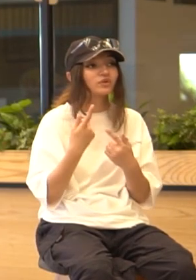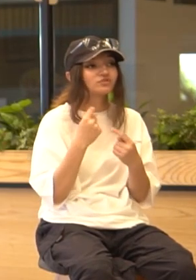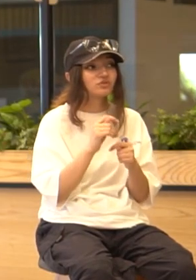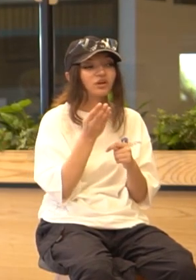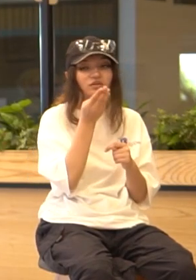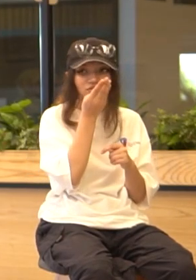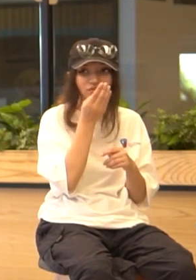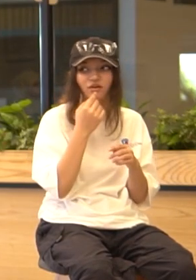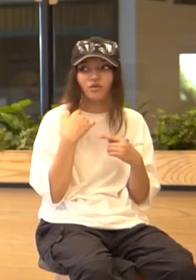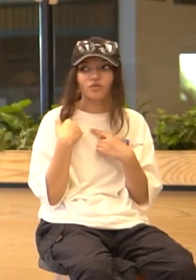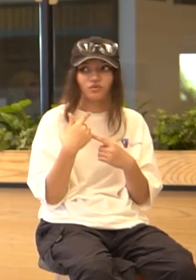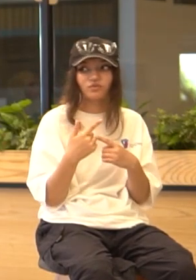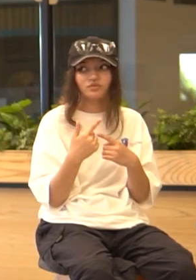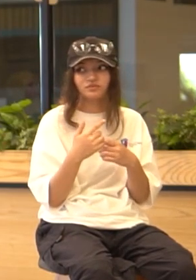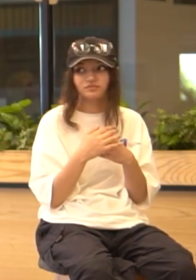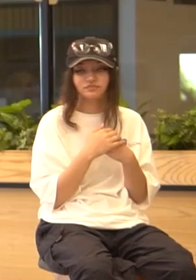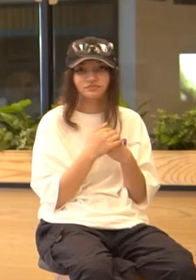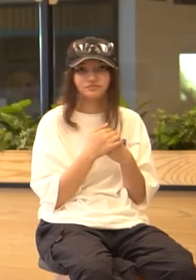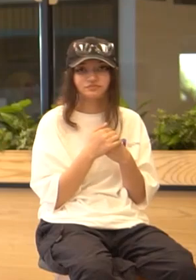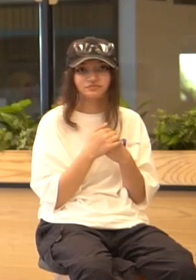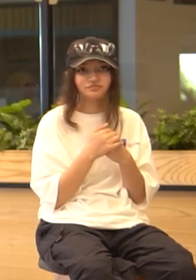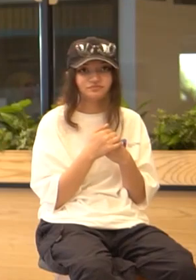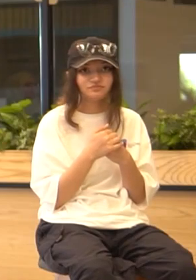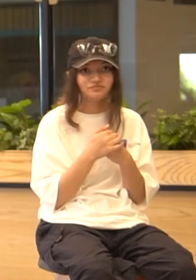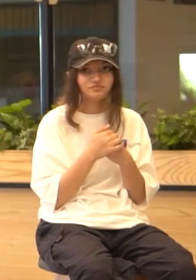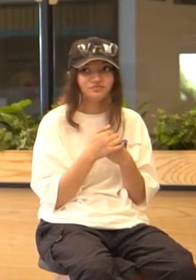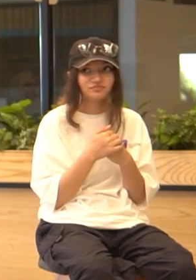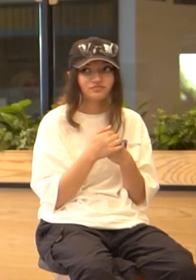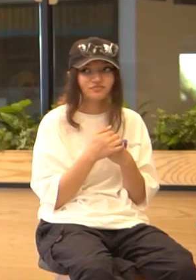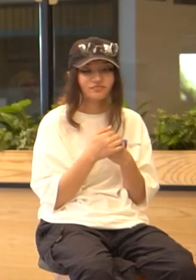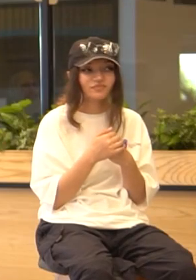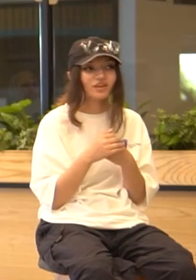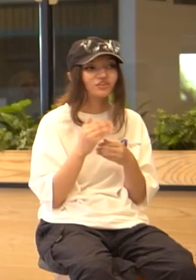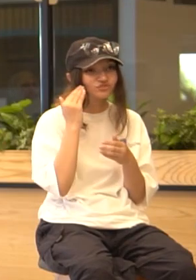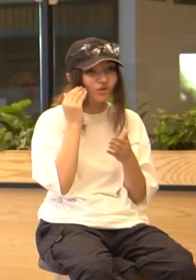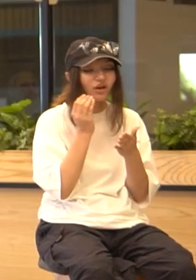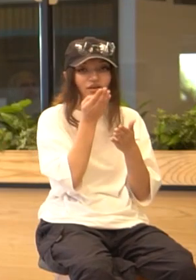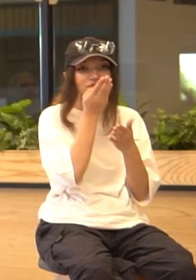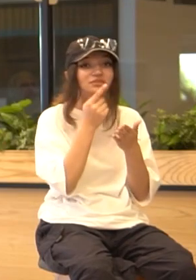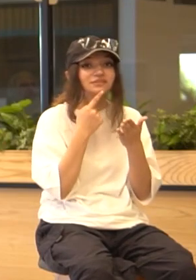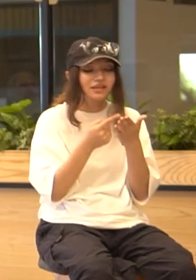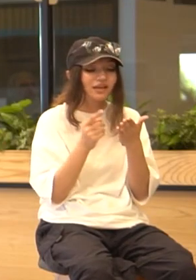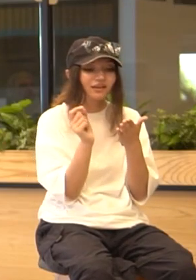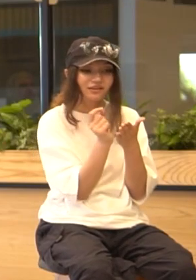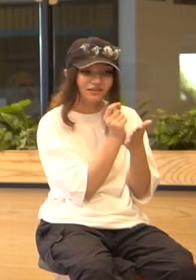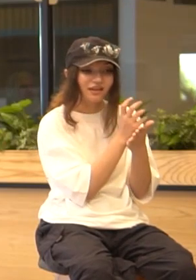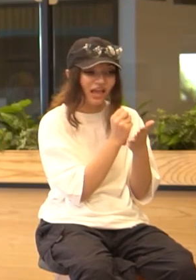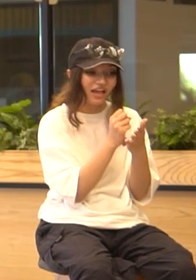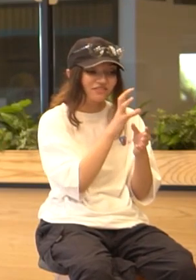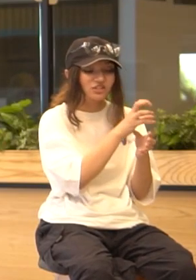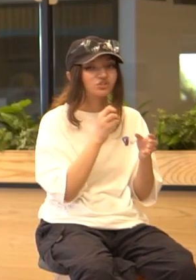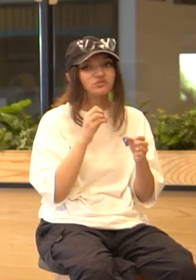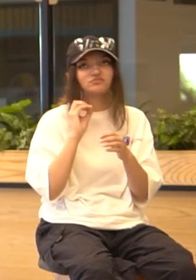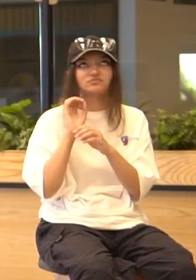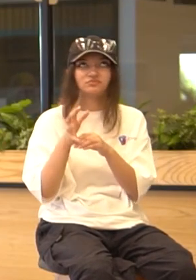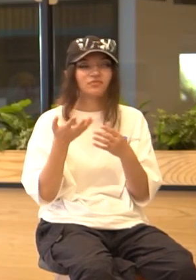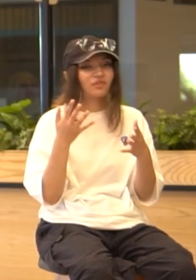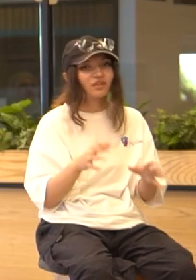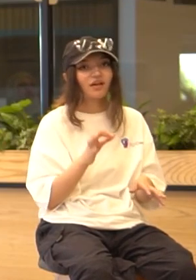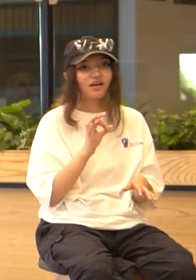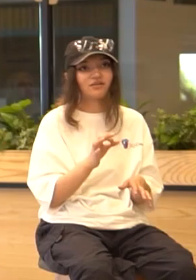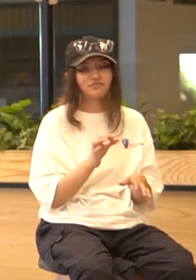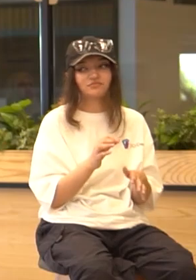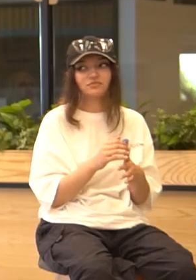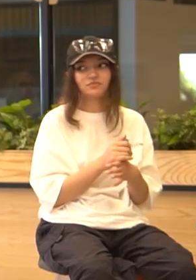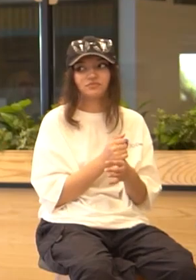is just doing it for her, you know, the voice typing app. So it will just do it for her, and then she'll like take it onto InPage and